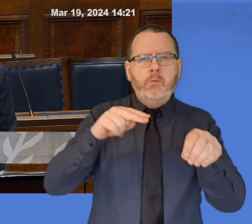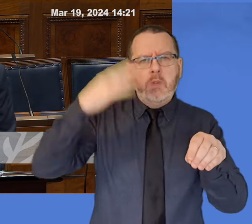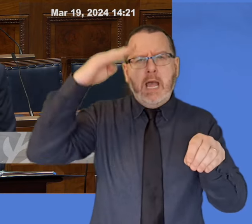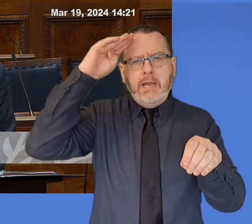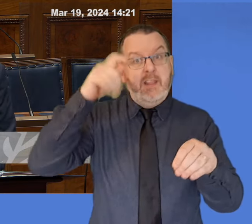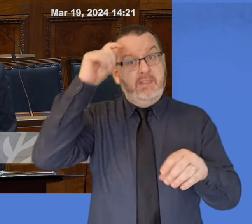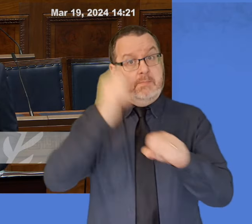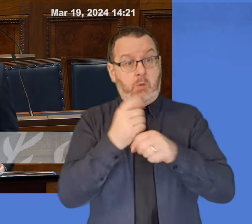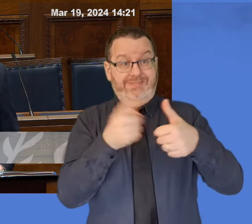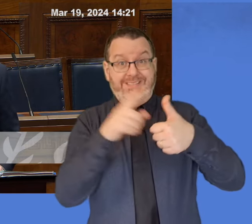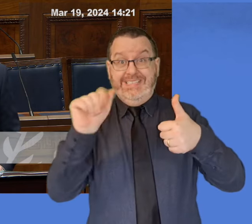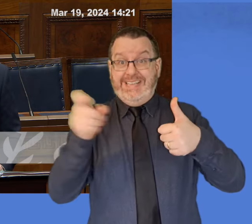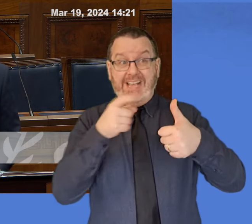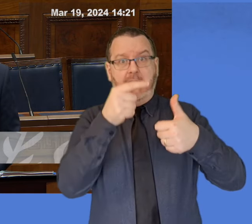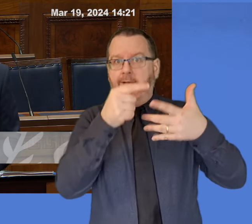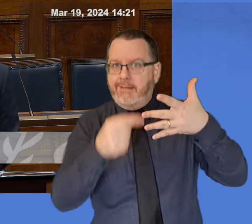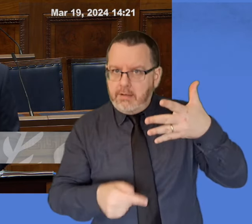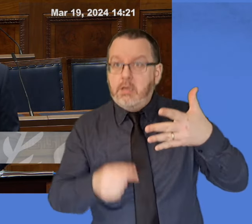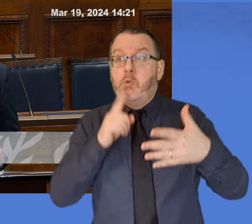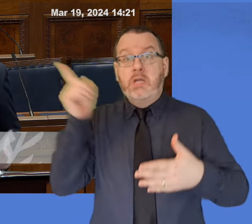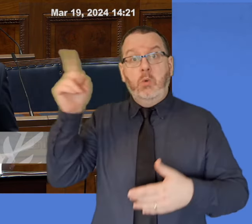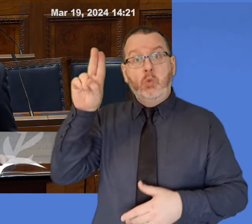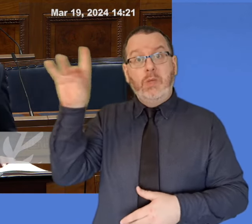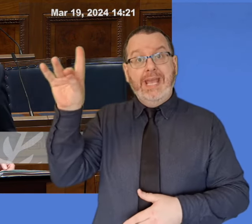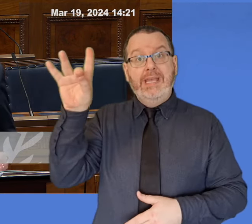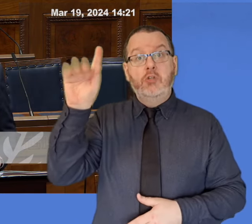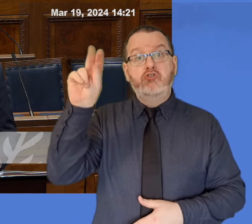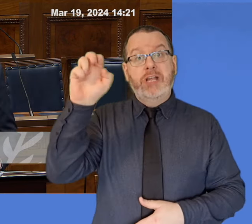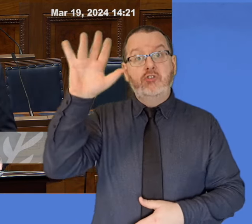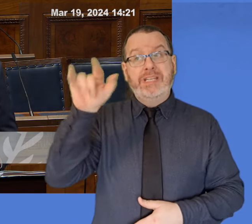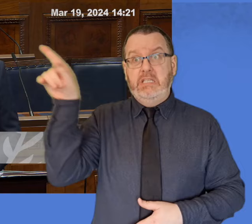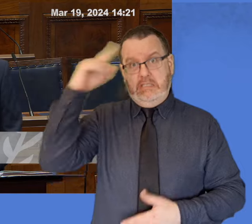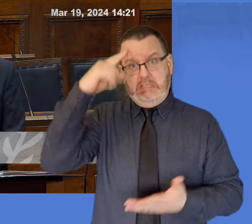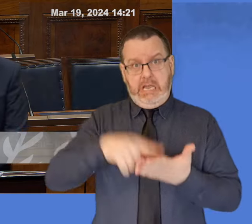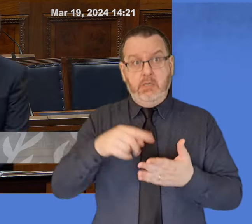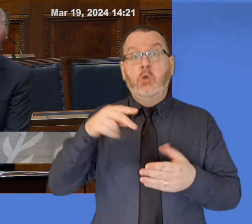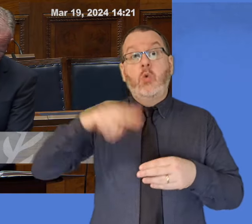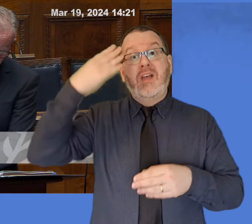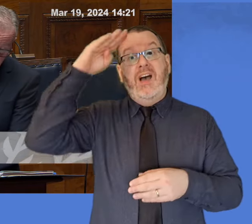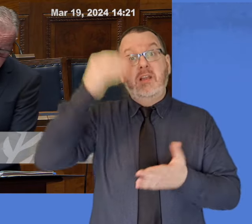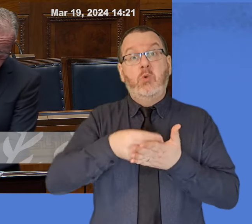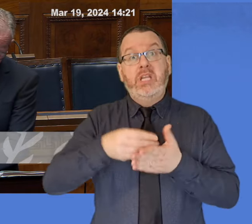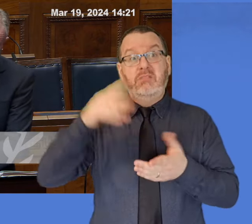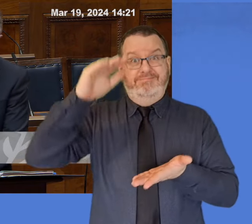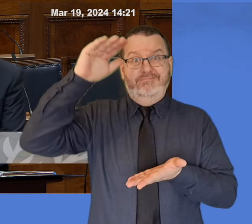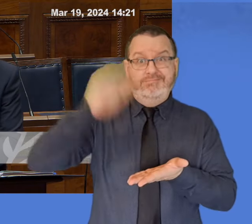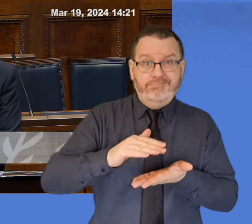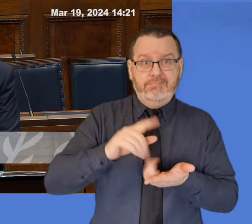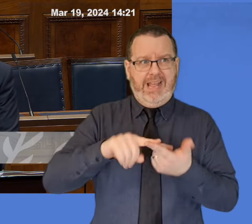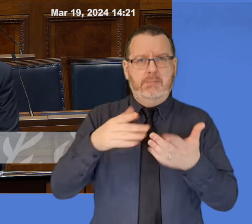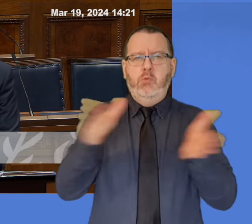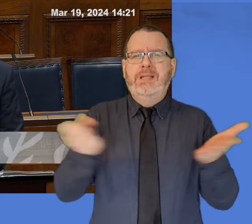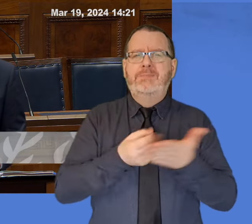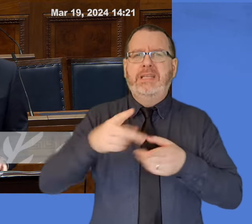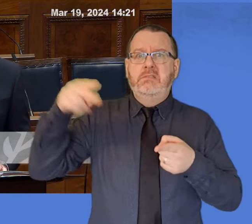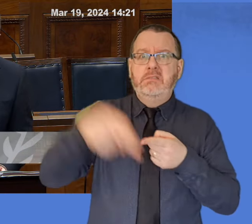time of public spending cuts meant that reducing corporation tax was not affordable. That will remain the case unless the British government changes its approach to funding